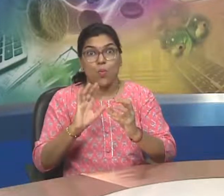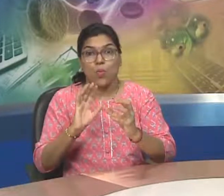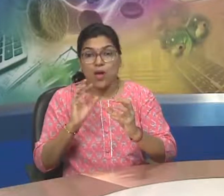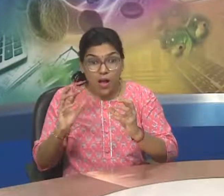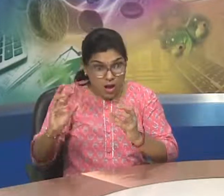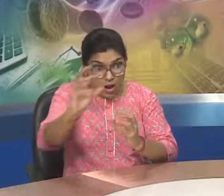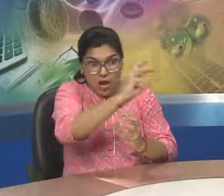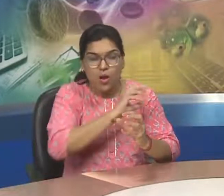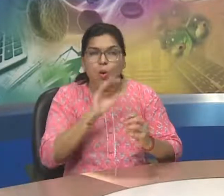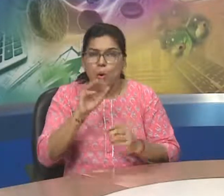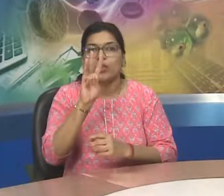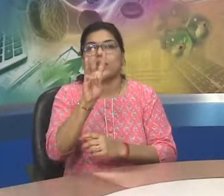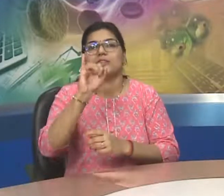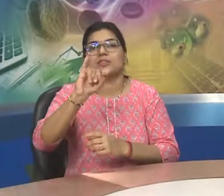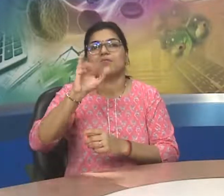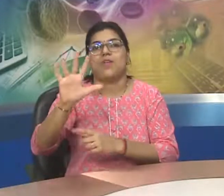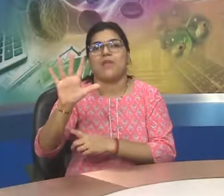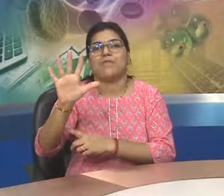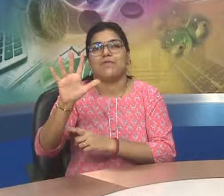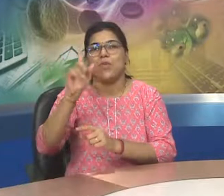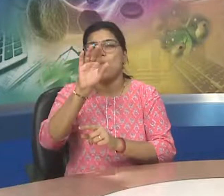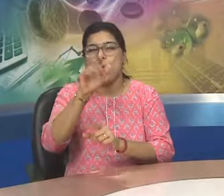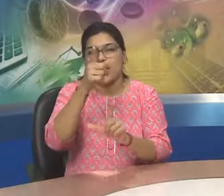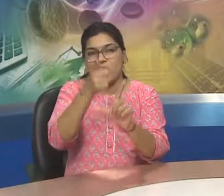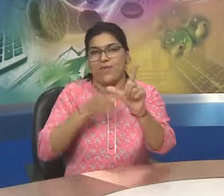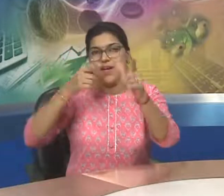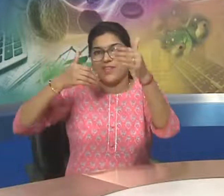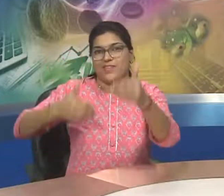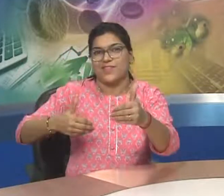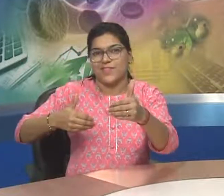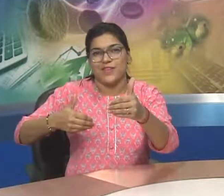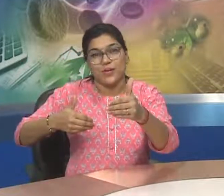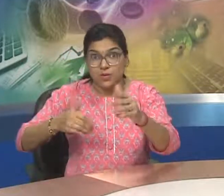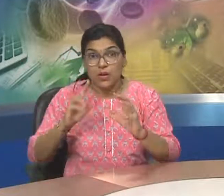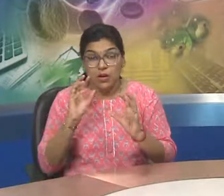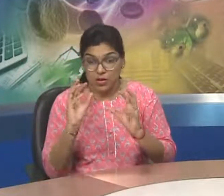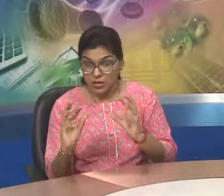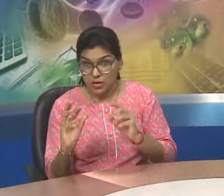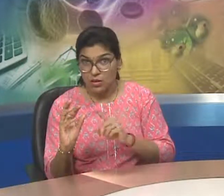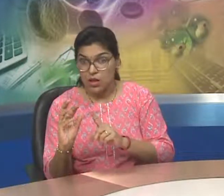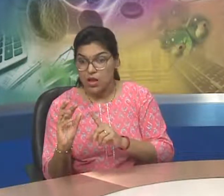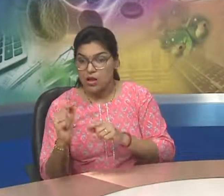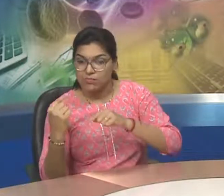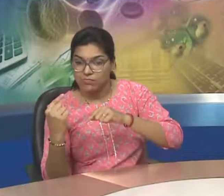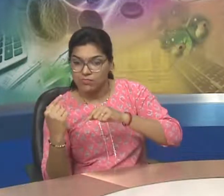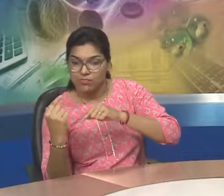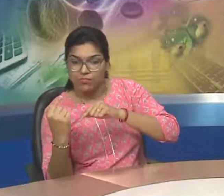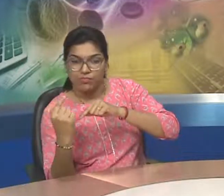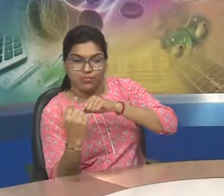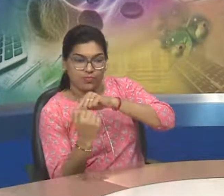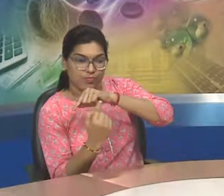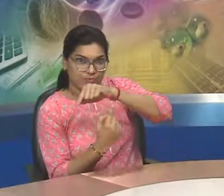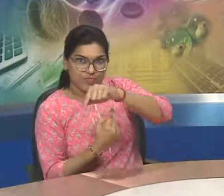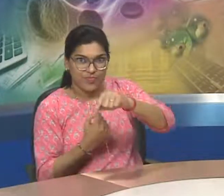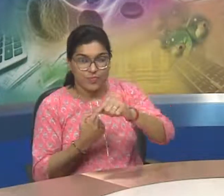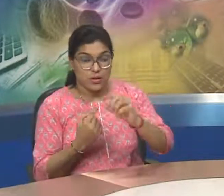Answer: because Earth complete one full rotation on its